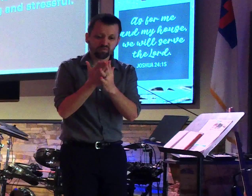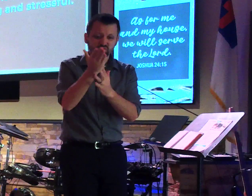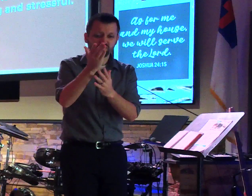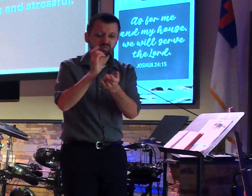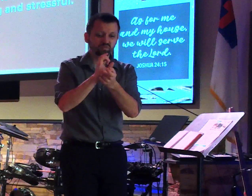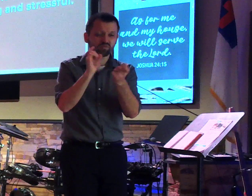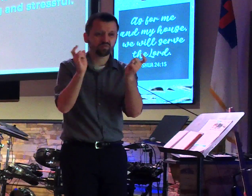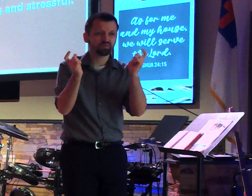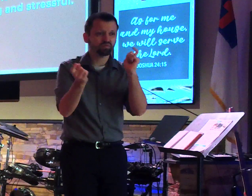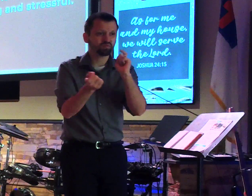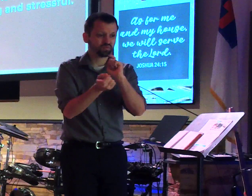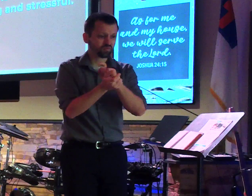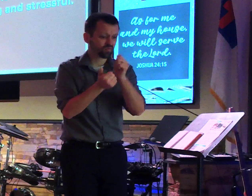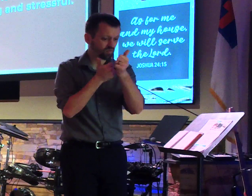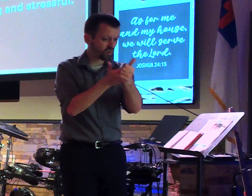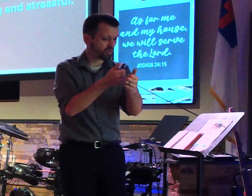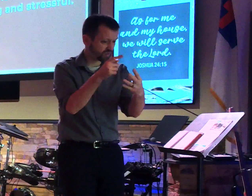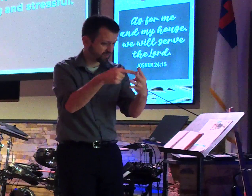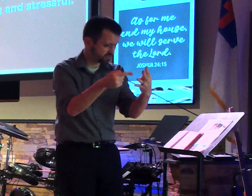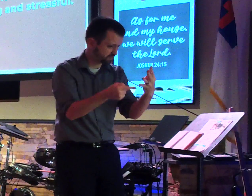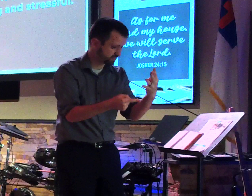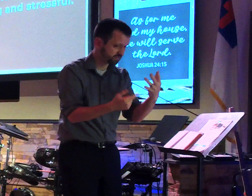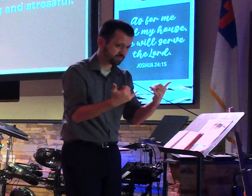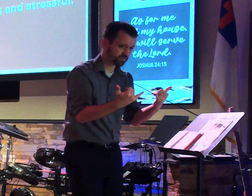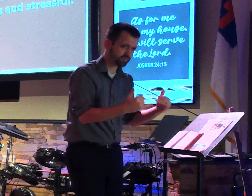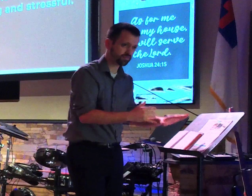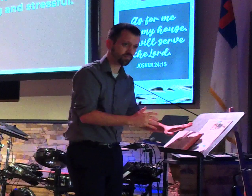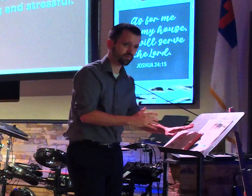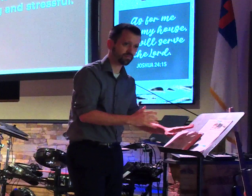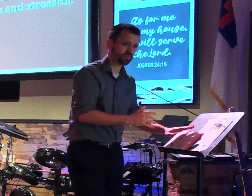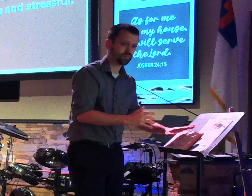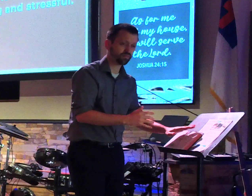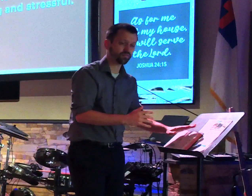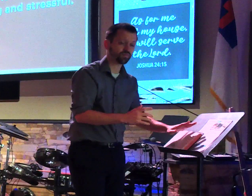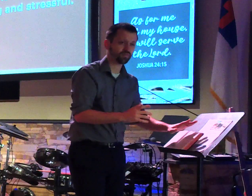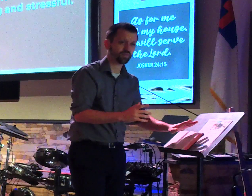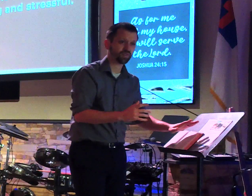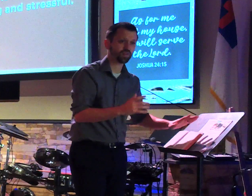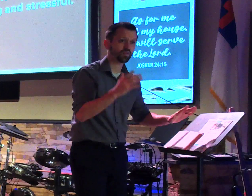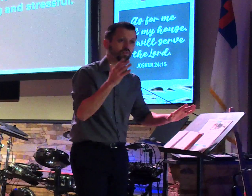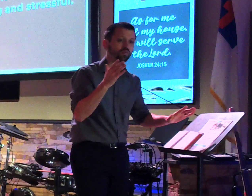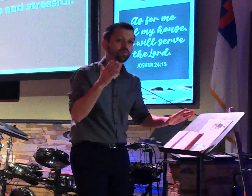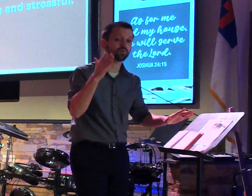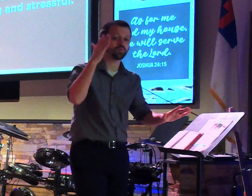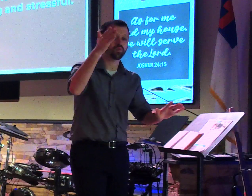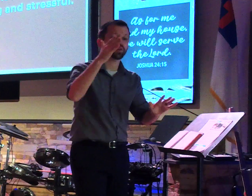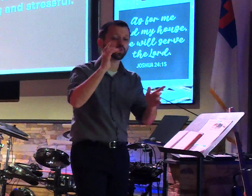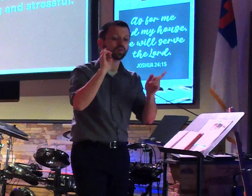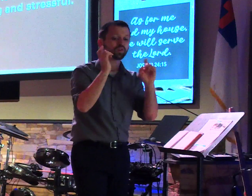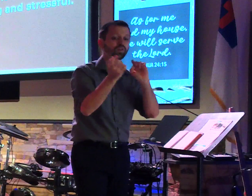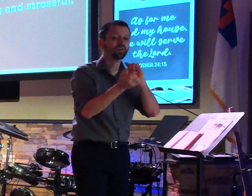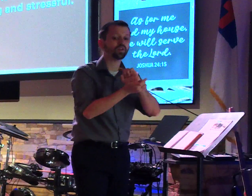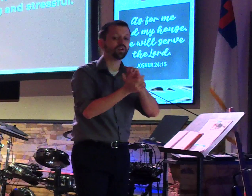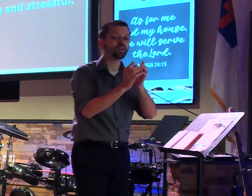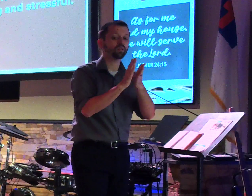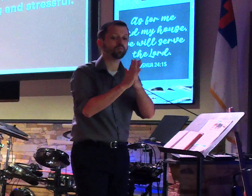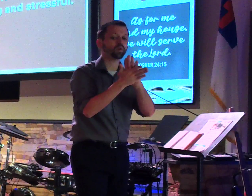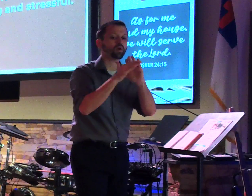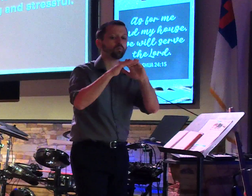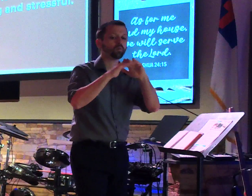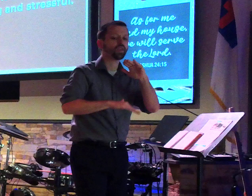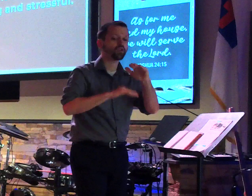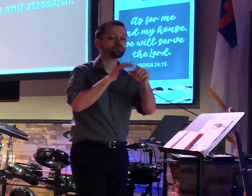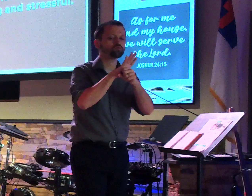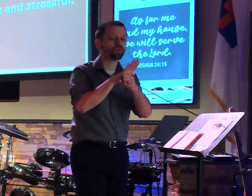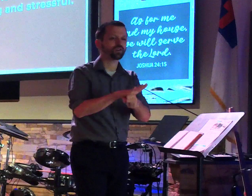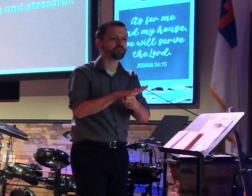putting into practice what we learned today, it will make the future changes less intimidating and stressful. You'll know